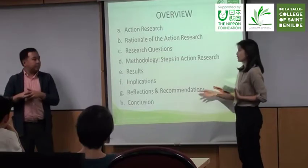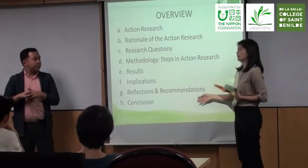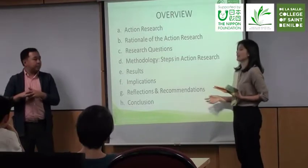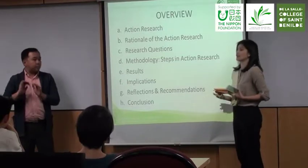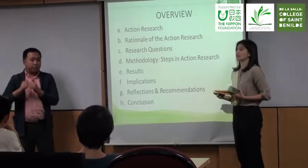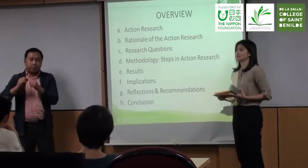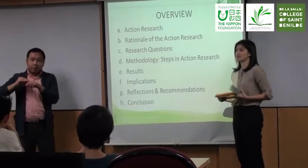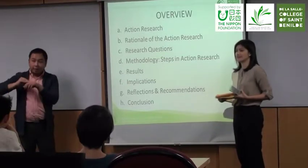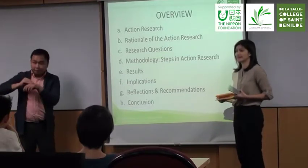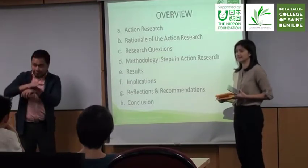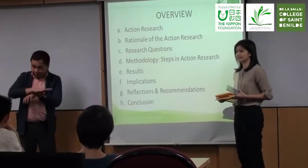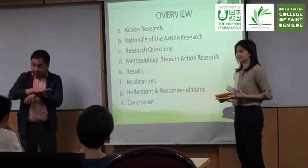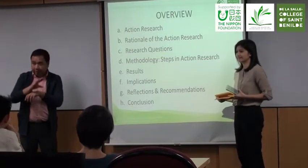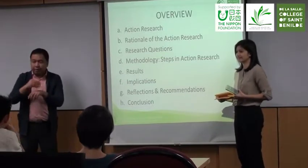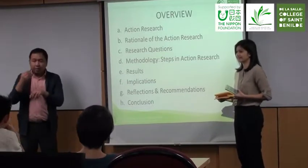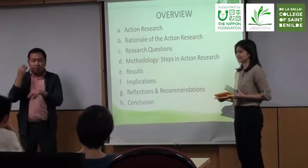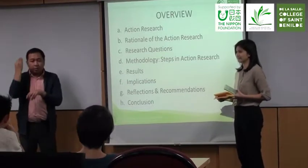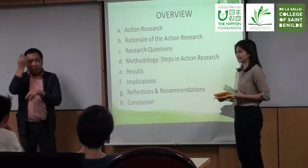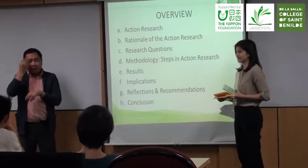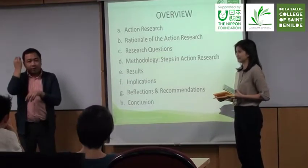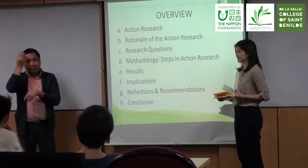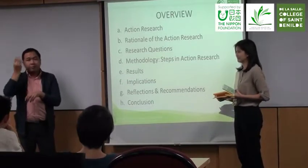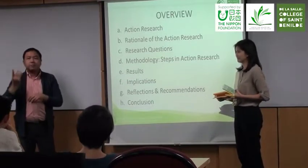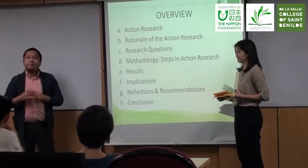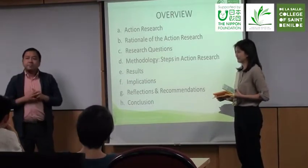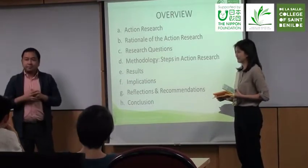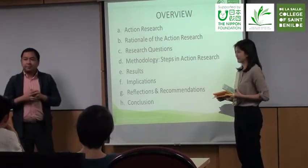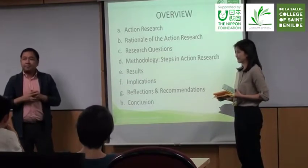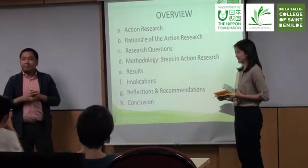implications, and reflections.